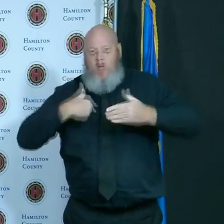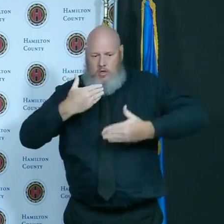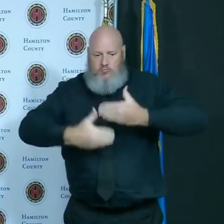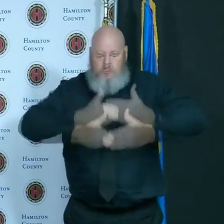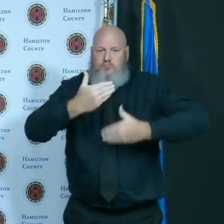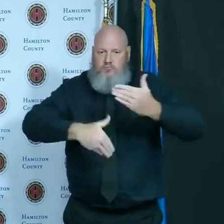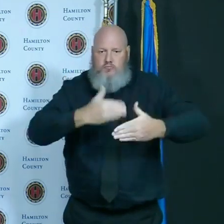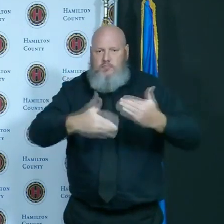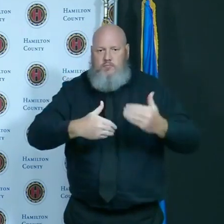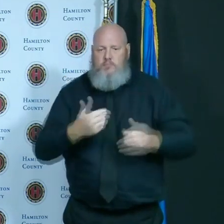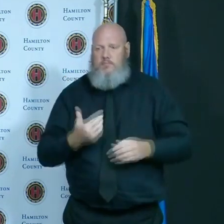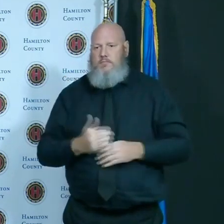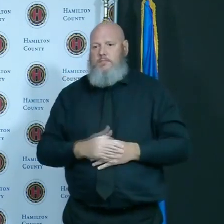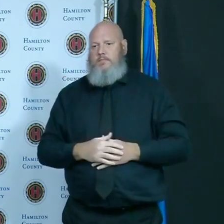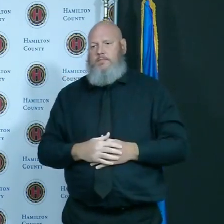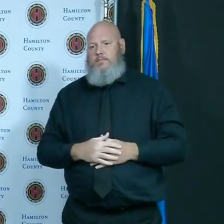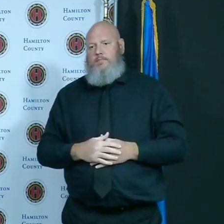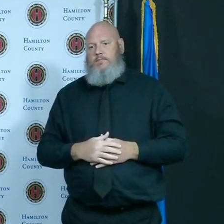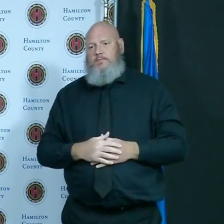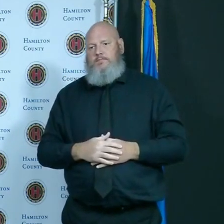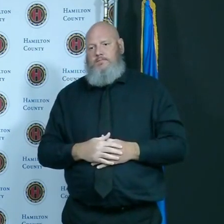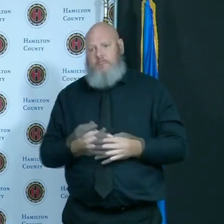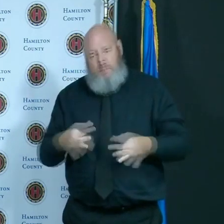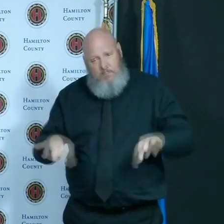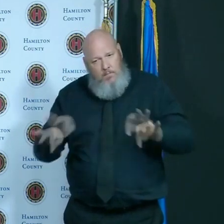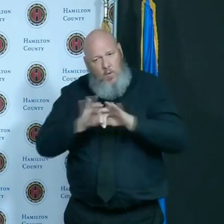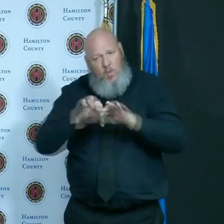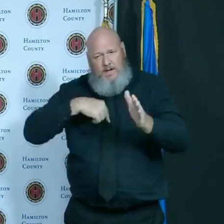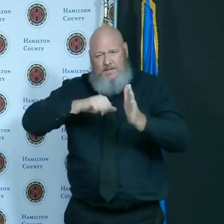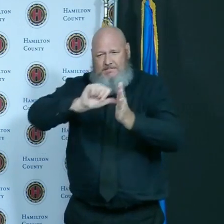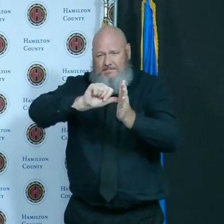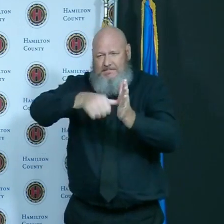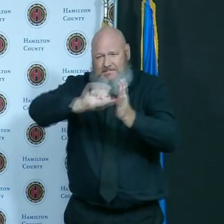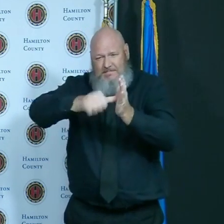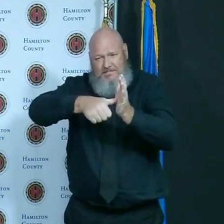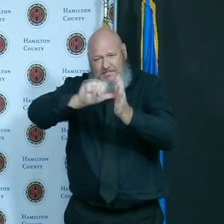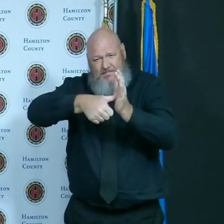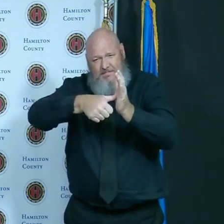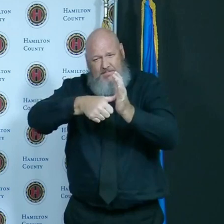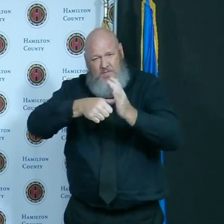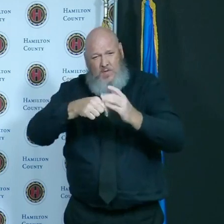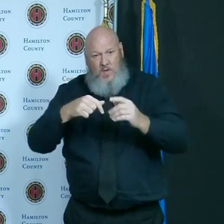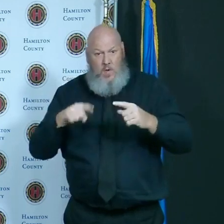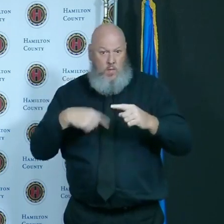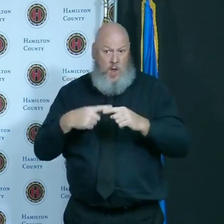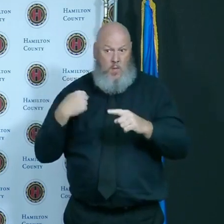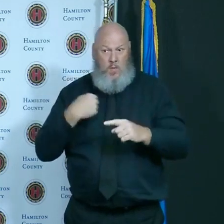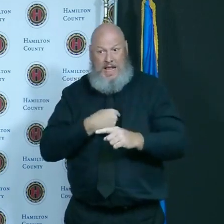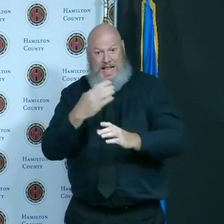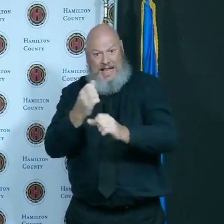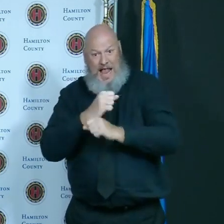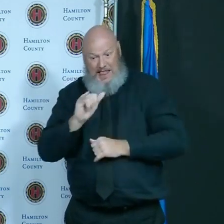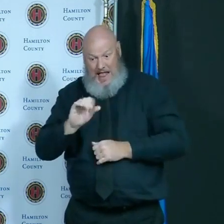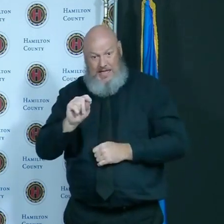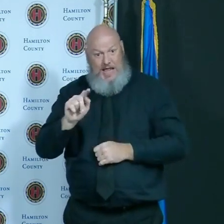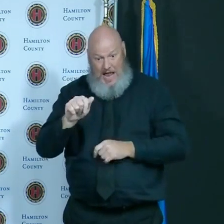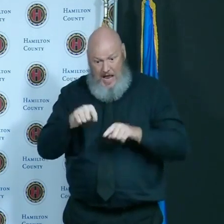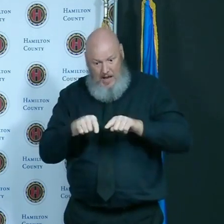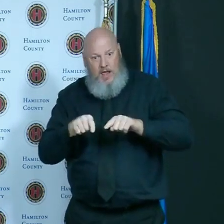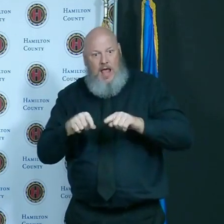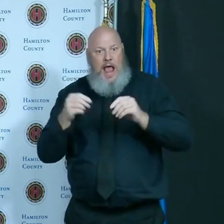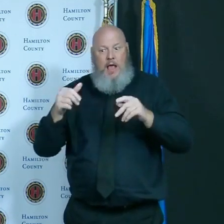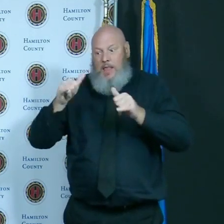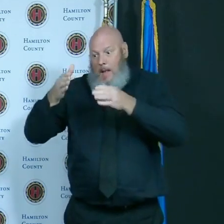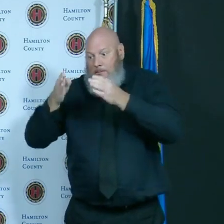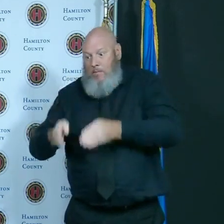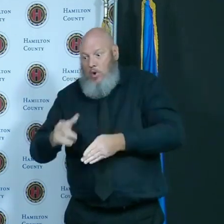infected, the epidemiologists are also tracking this demographic information. So we do have a little bit of a delay because of the